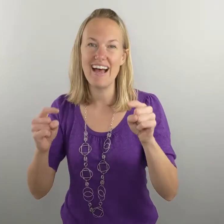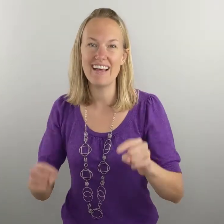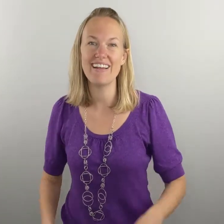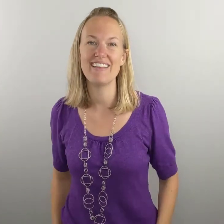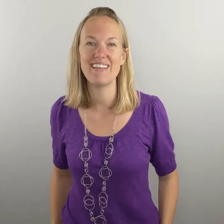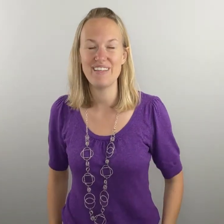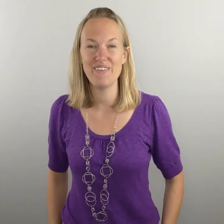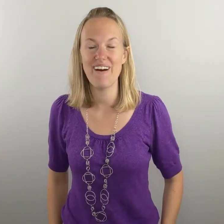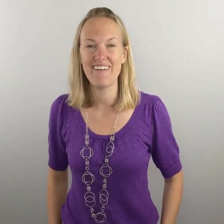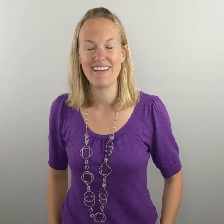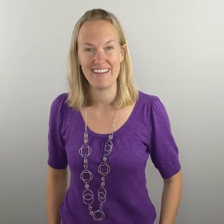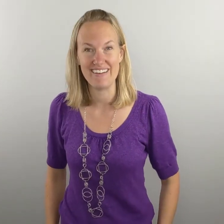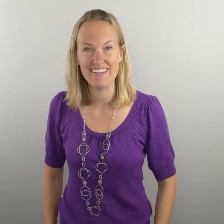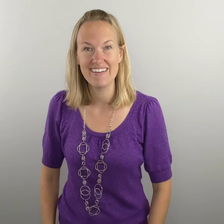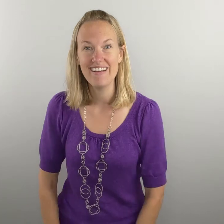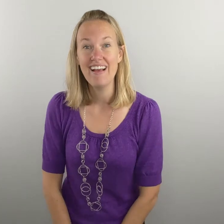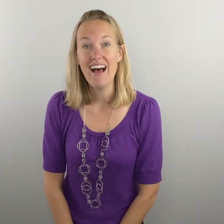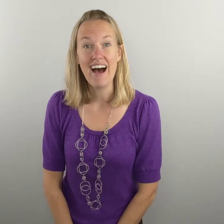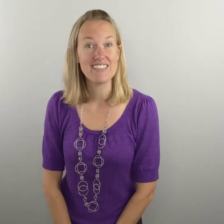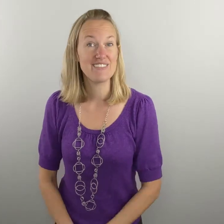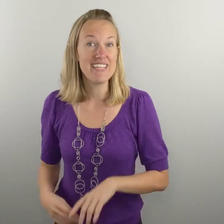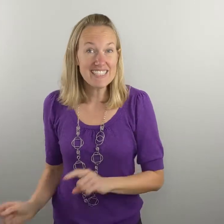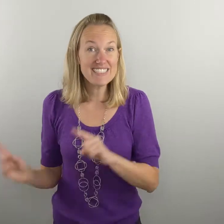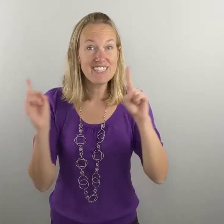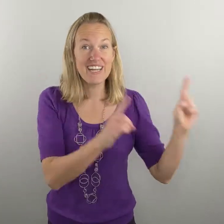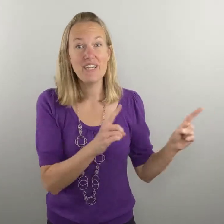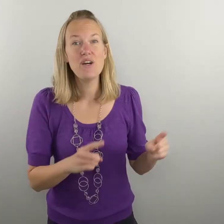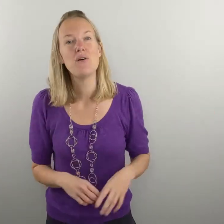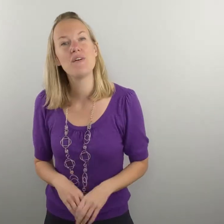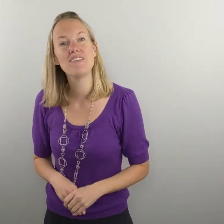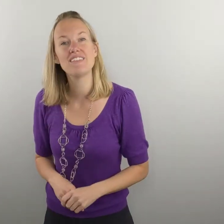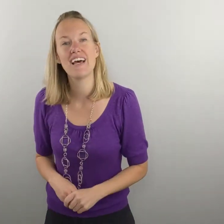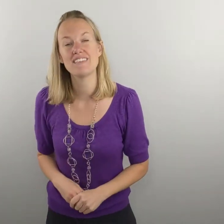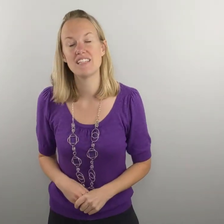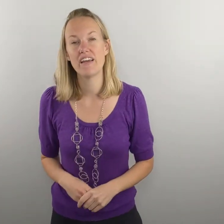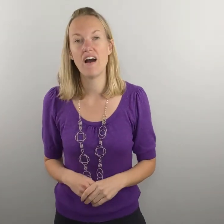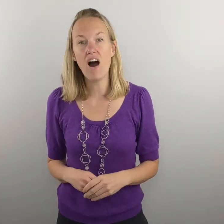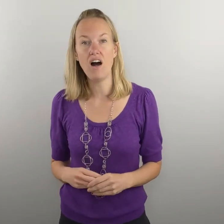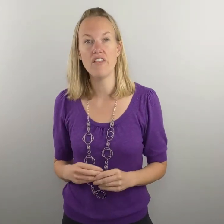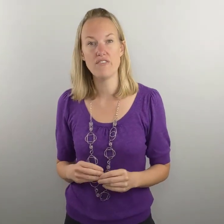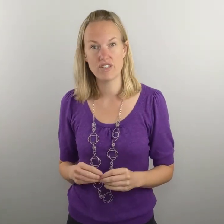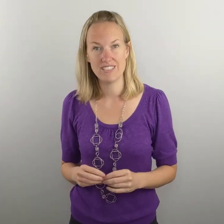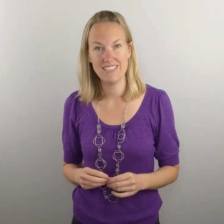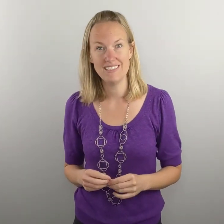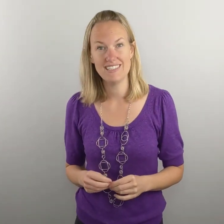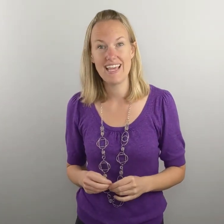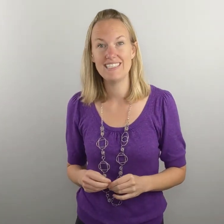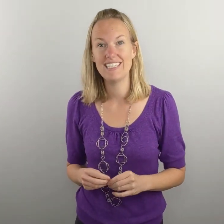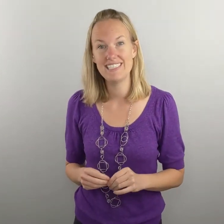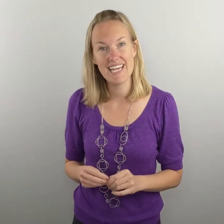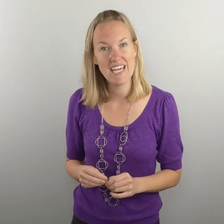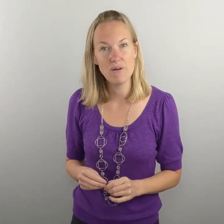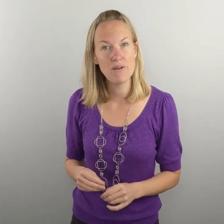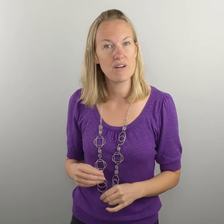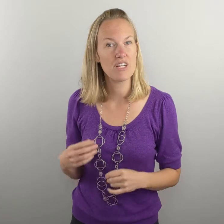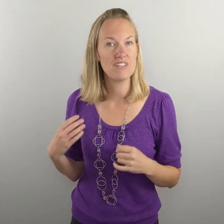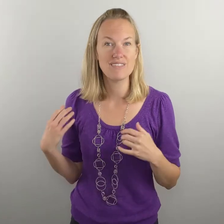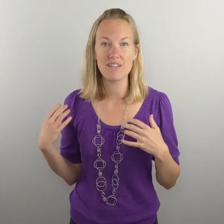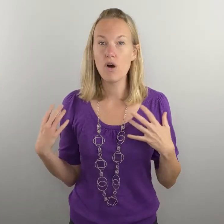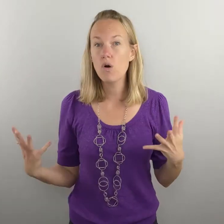glad that you are here. So yesterday we learned how to sign all the verses, and today we are going to learn the